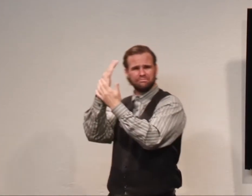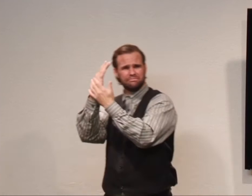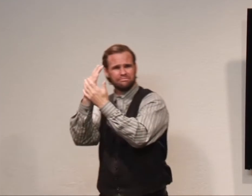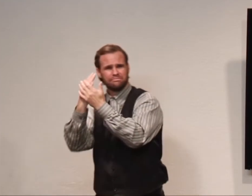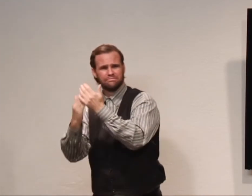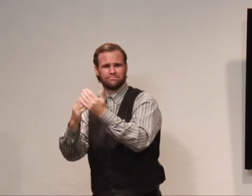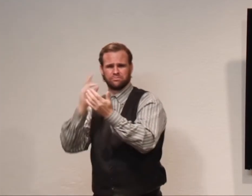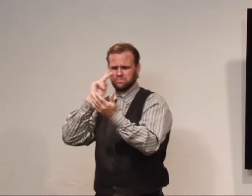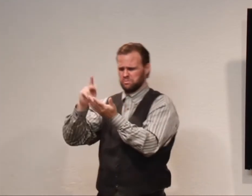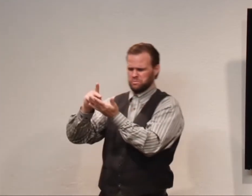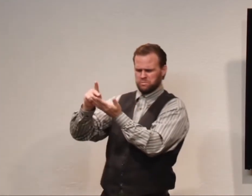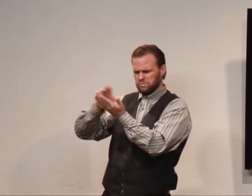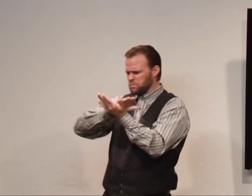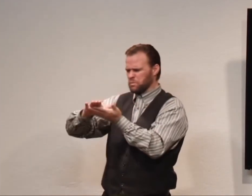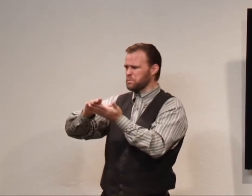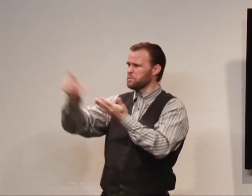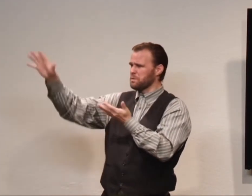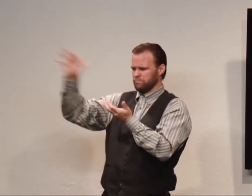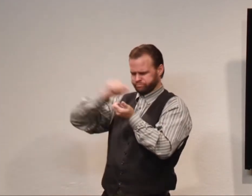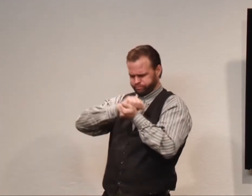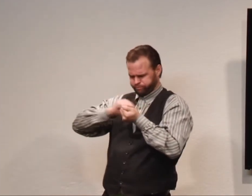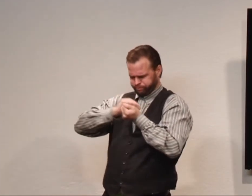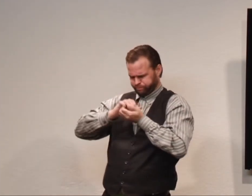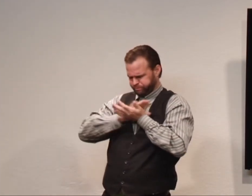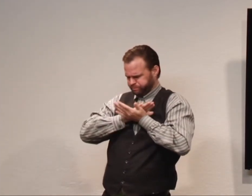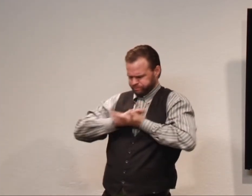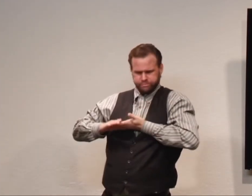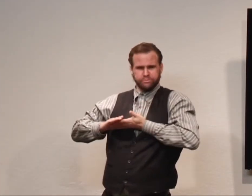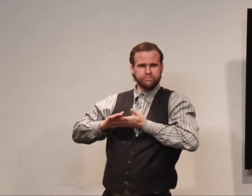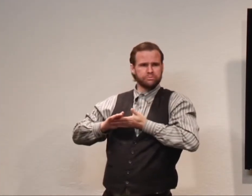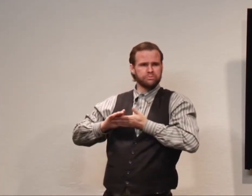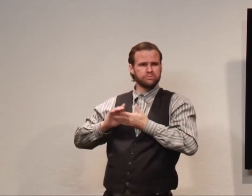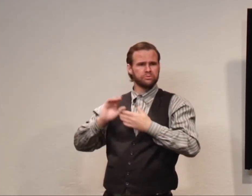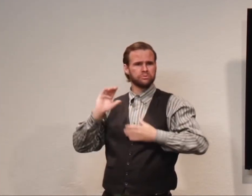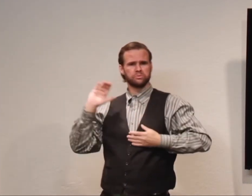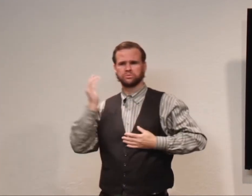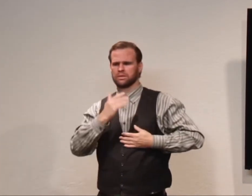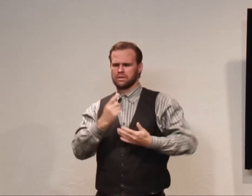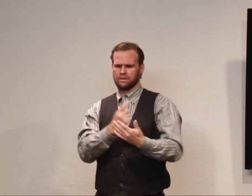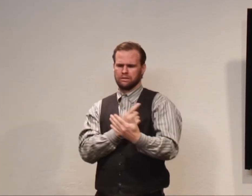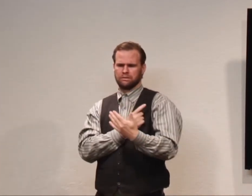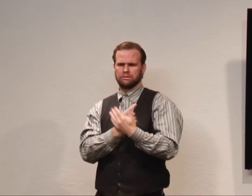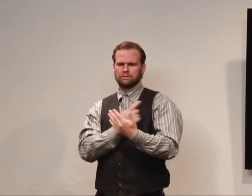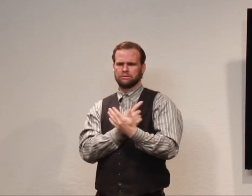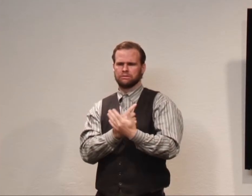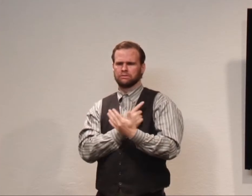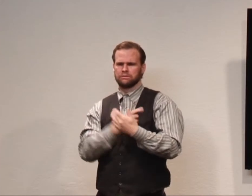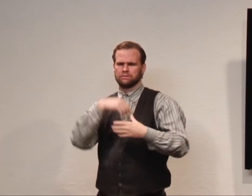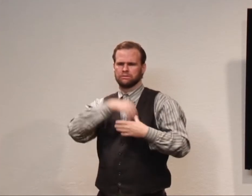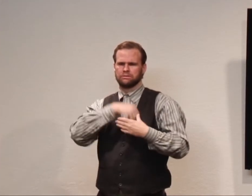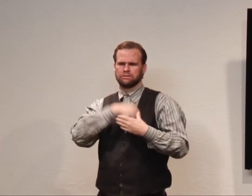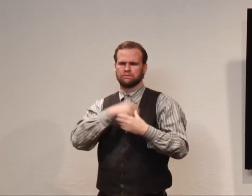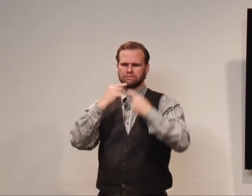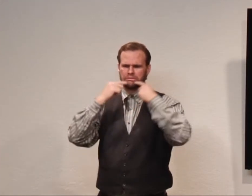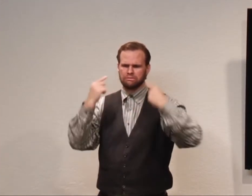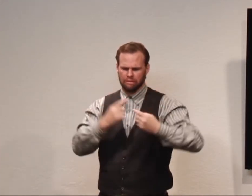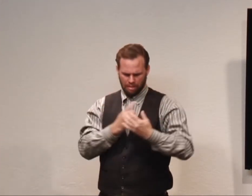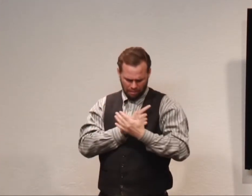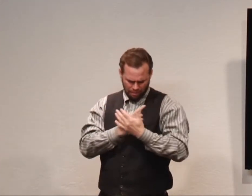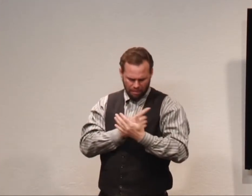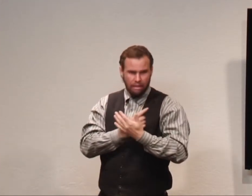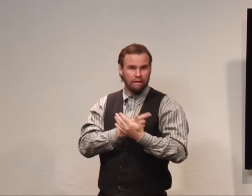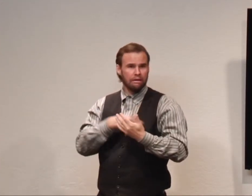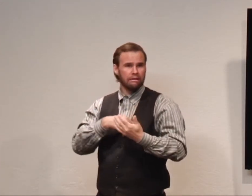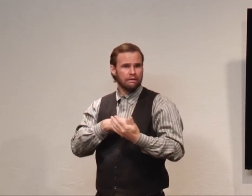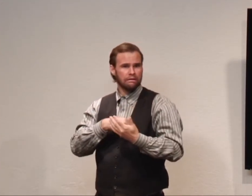much more the blood of Christ will purify our consciences from sinful deeds so that we